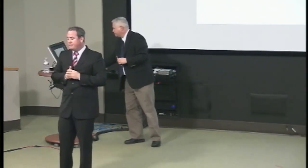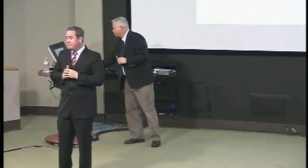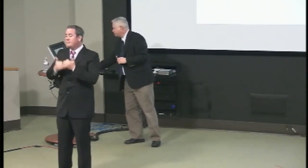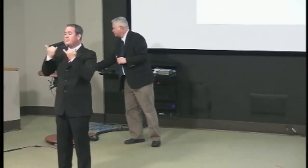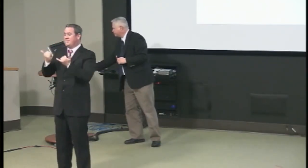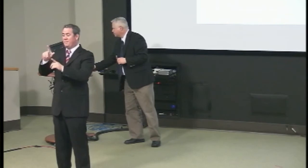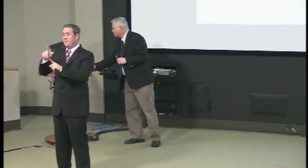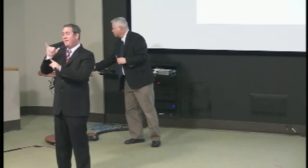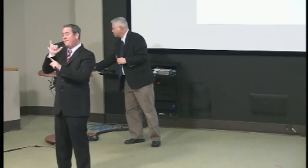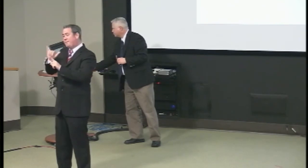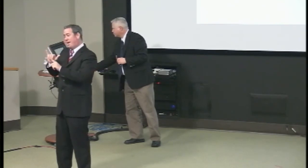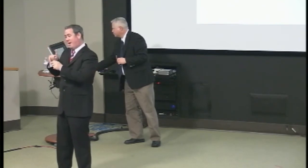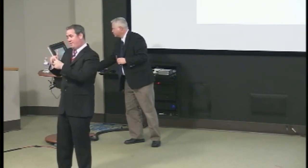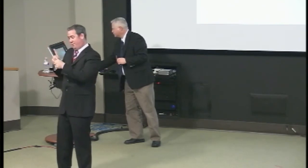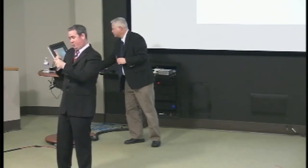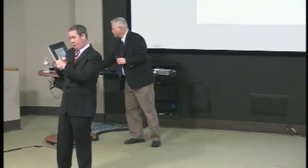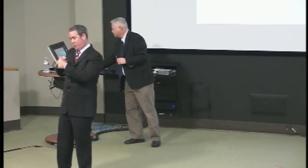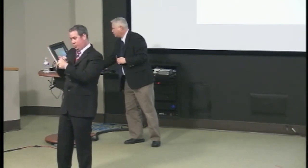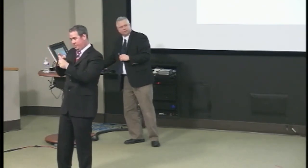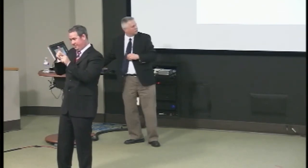behaviorally,